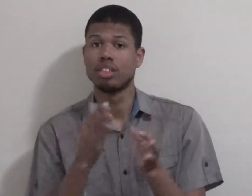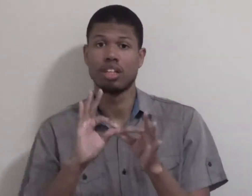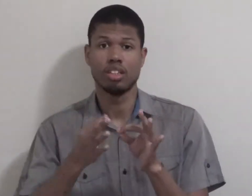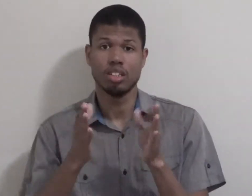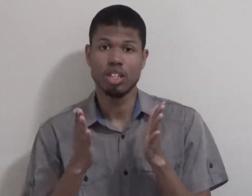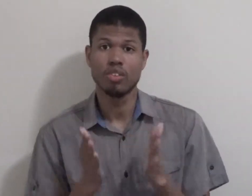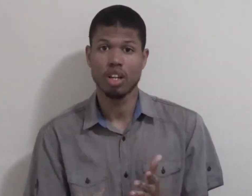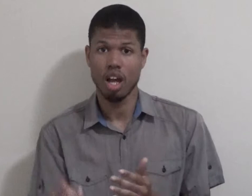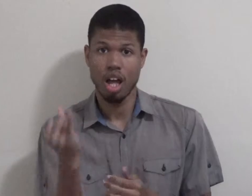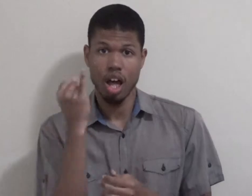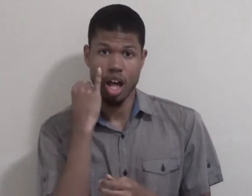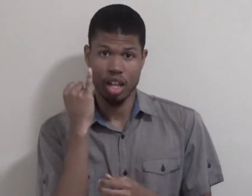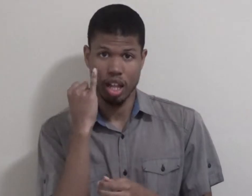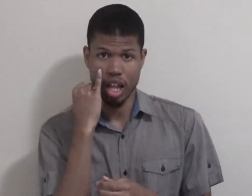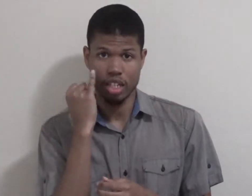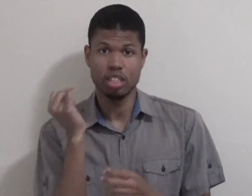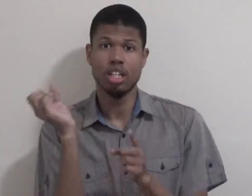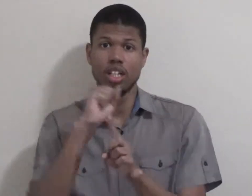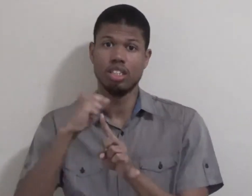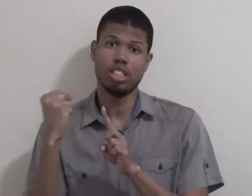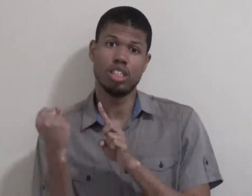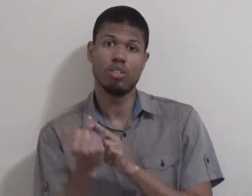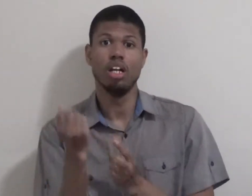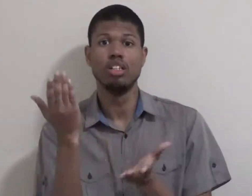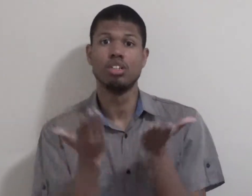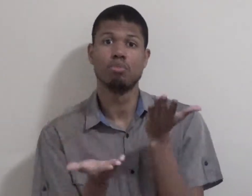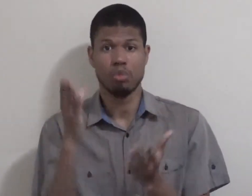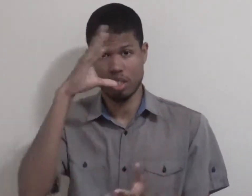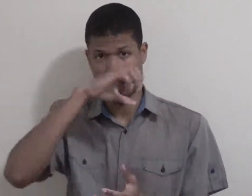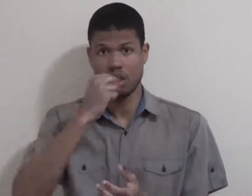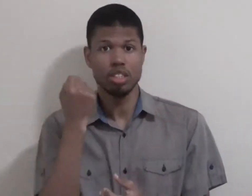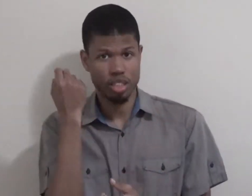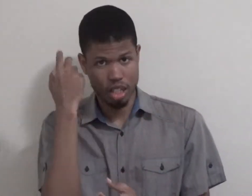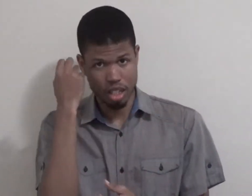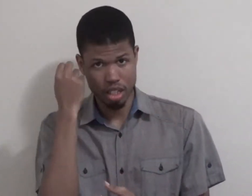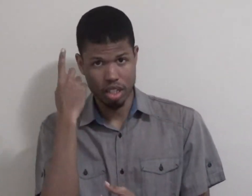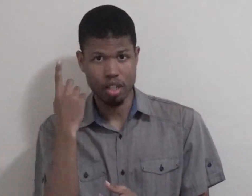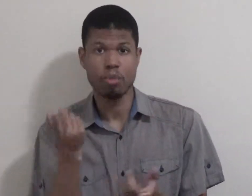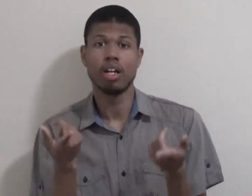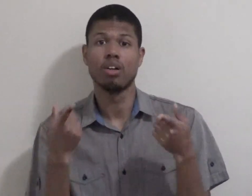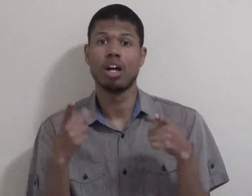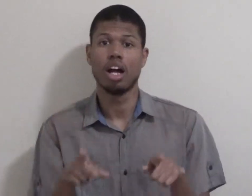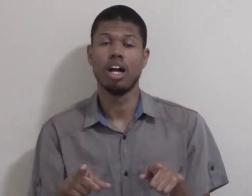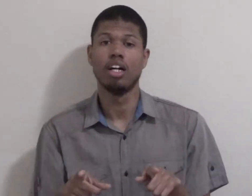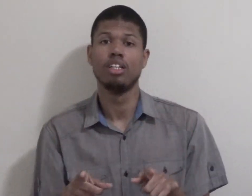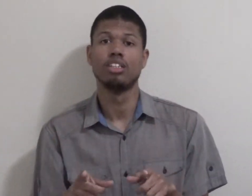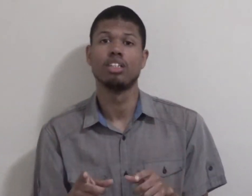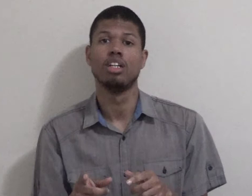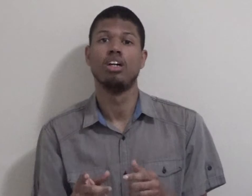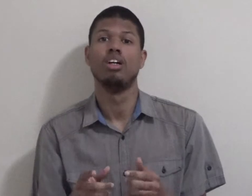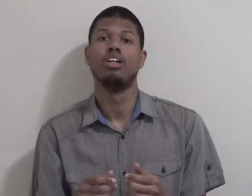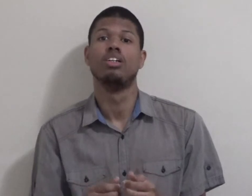where misunderstanding might arise, which could result in financial or personal